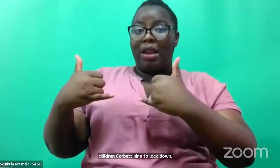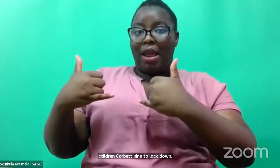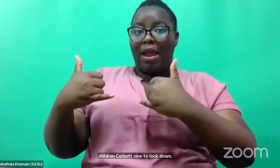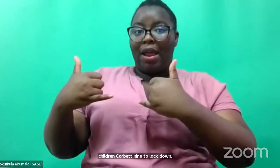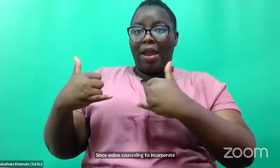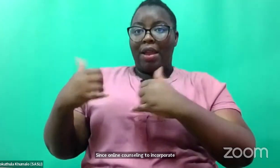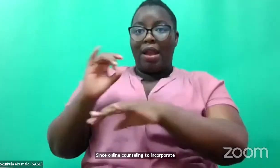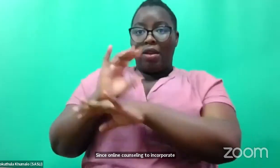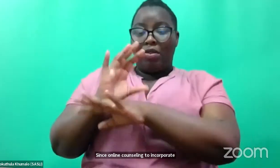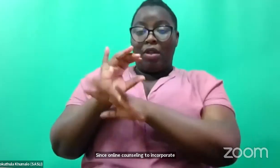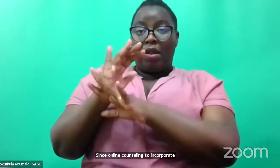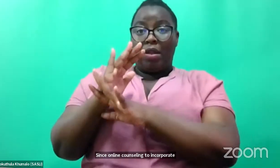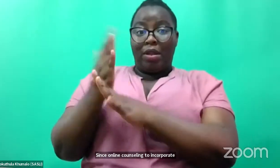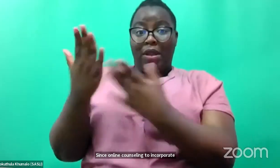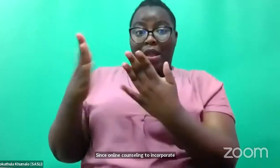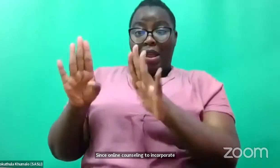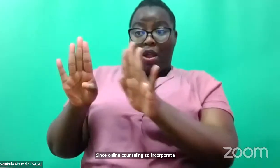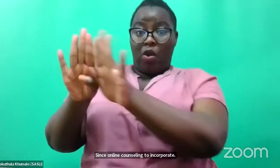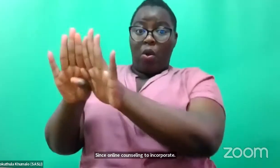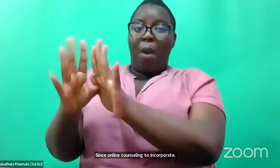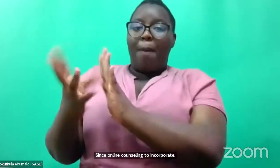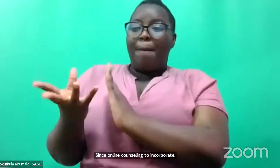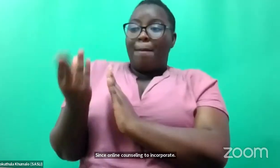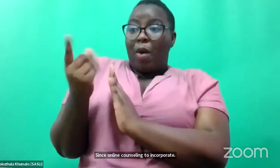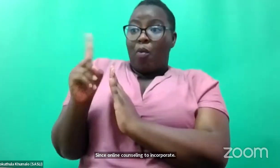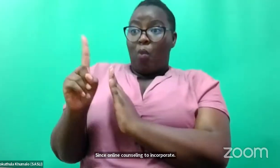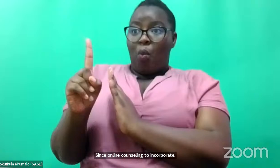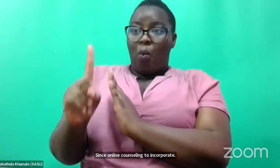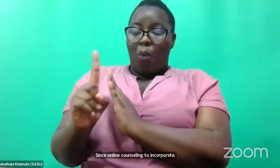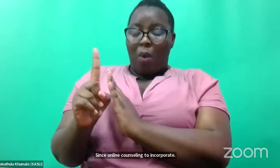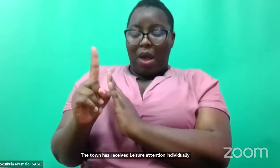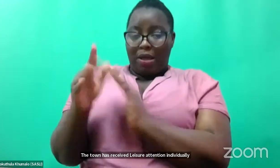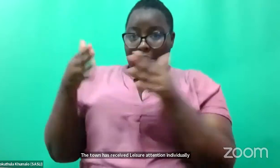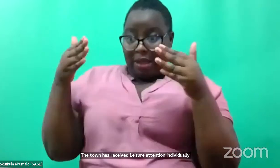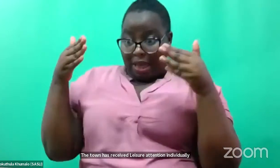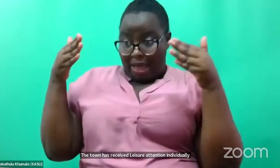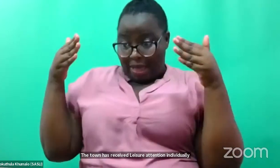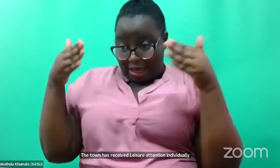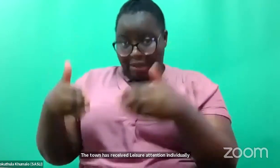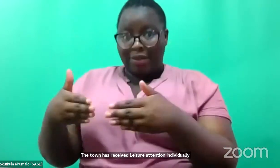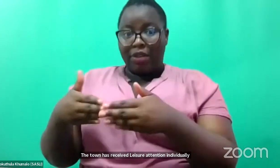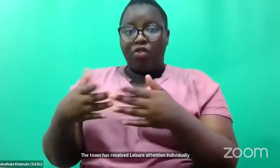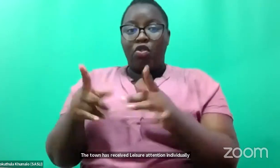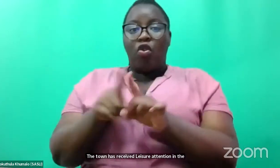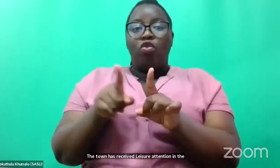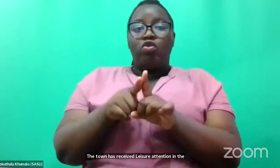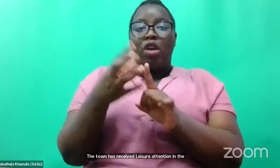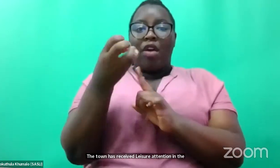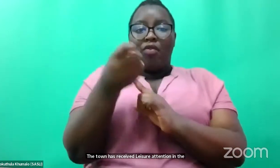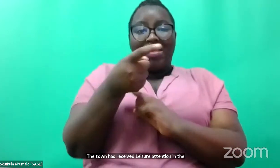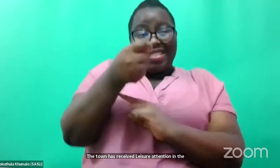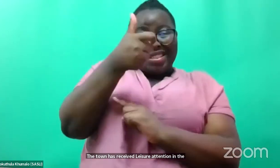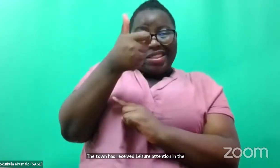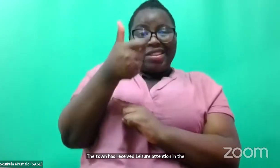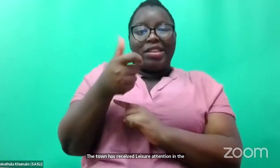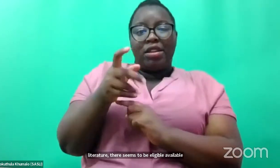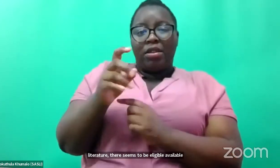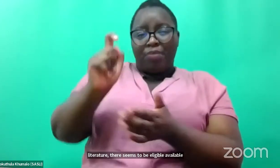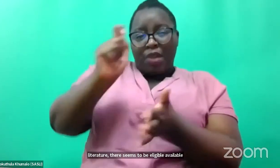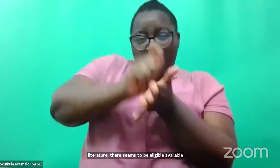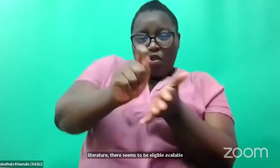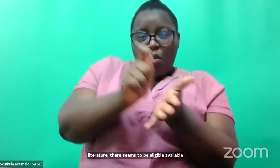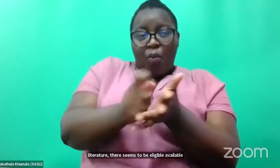lockdown has received little attention in the literature, there seems to be a little available literature in South Africa on